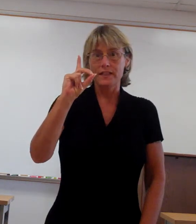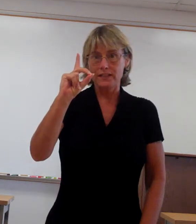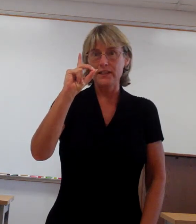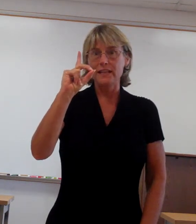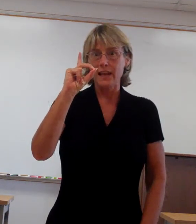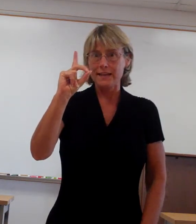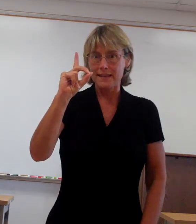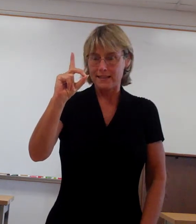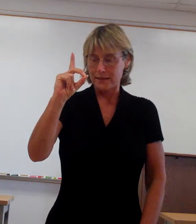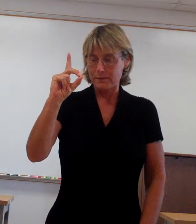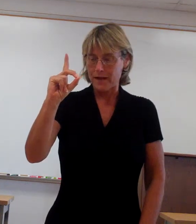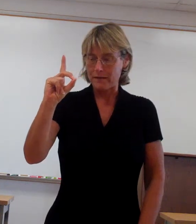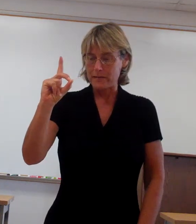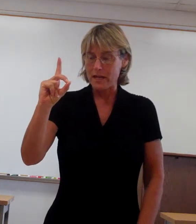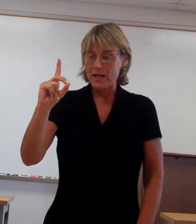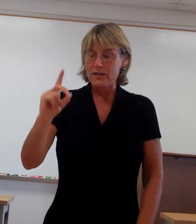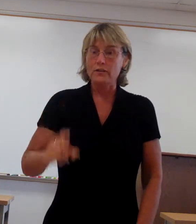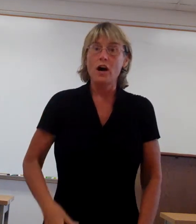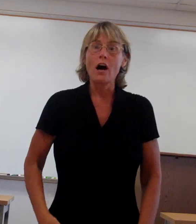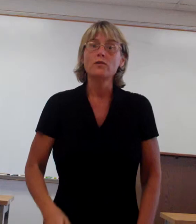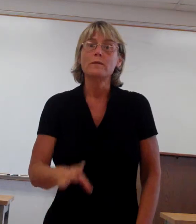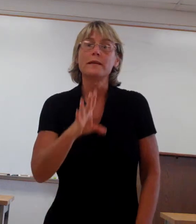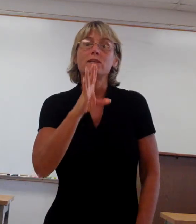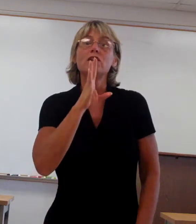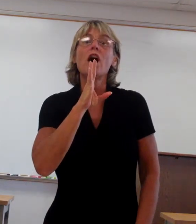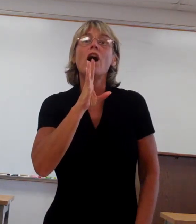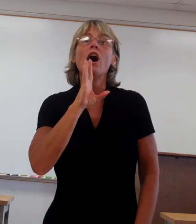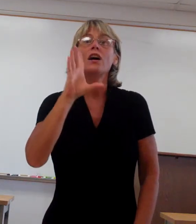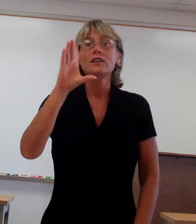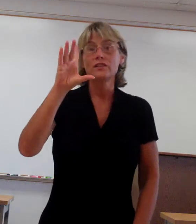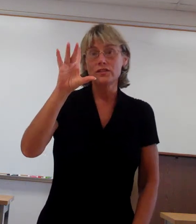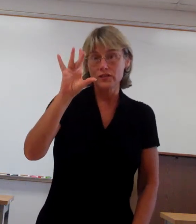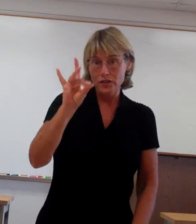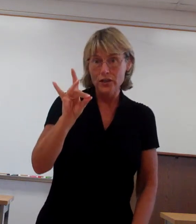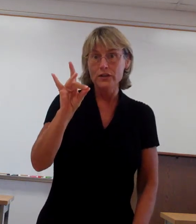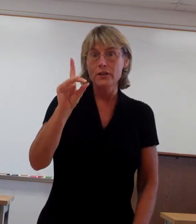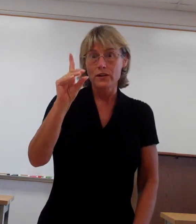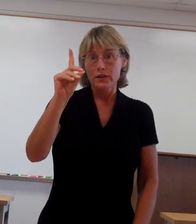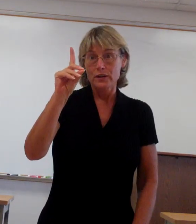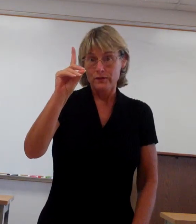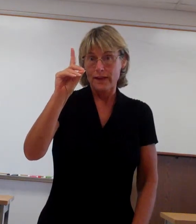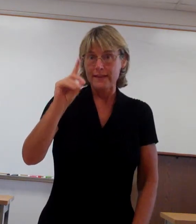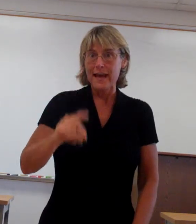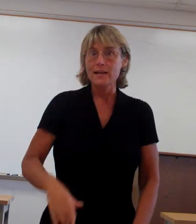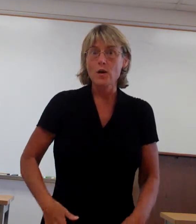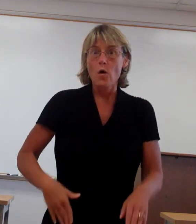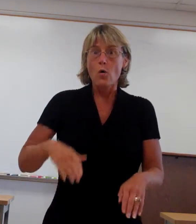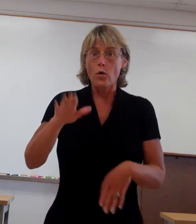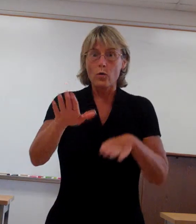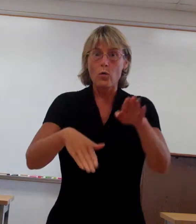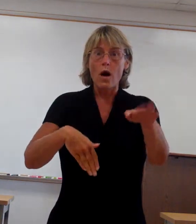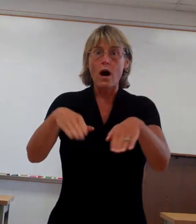your D like this sometimes. So talked would be talked, like that, or